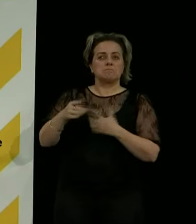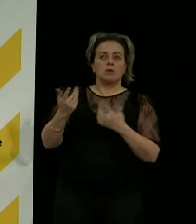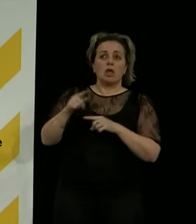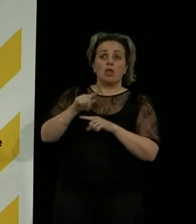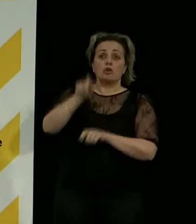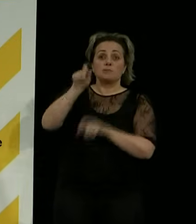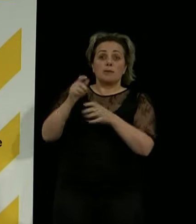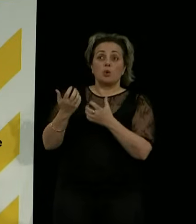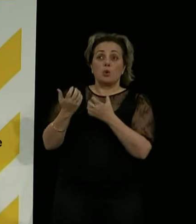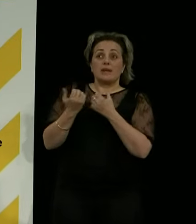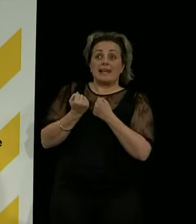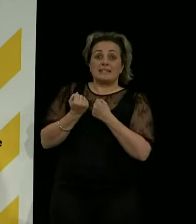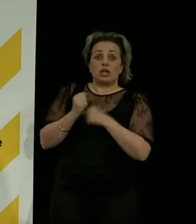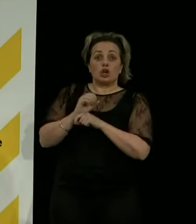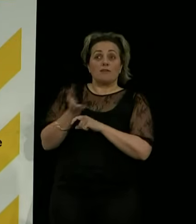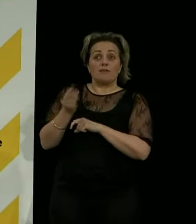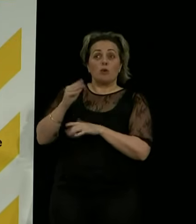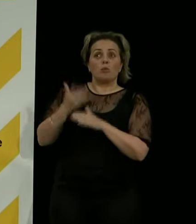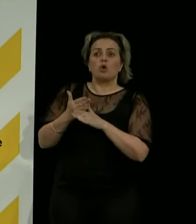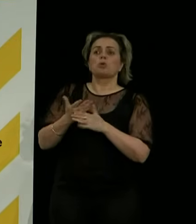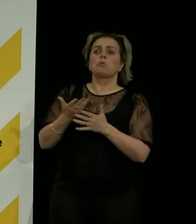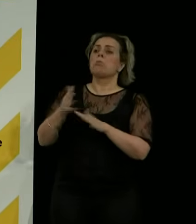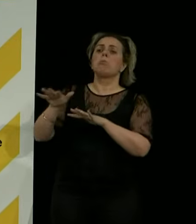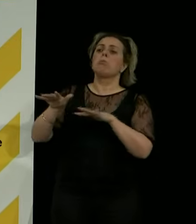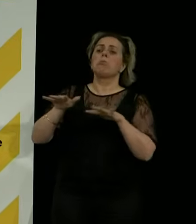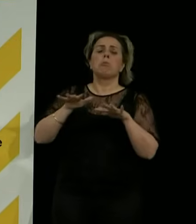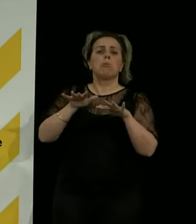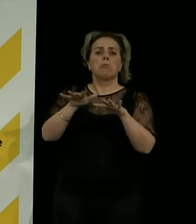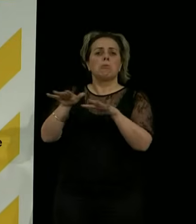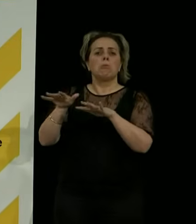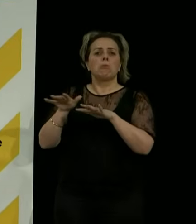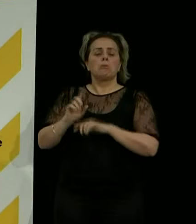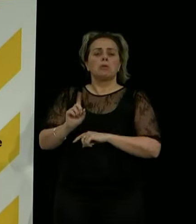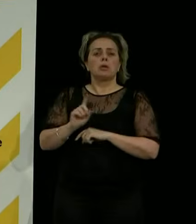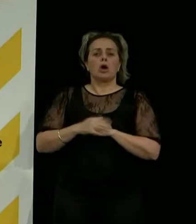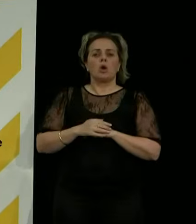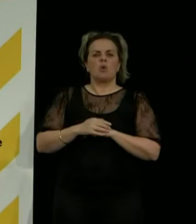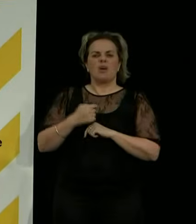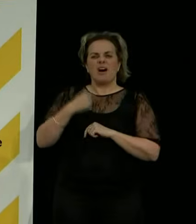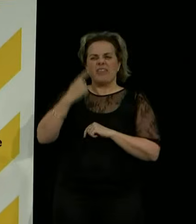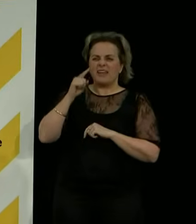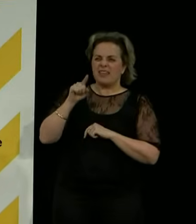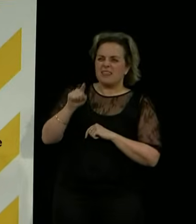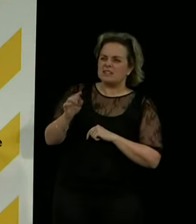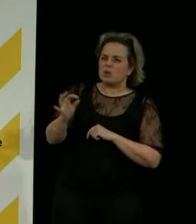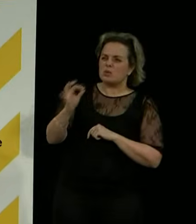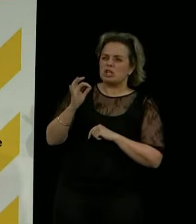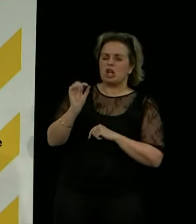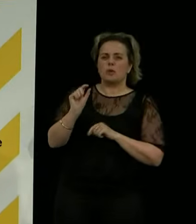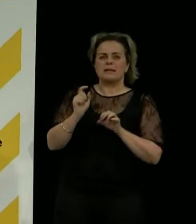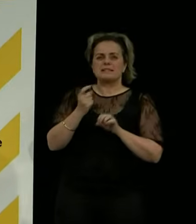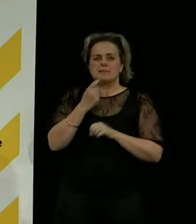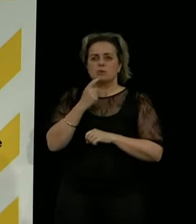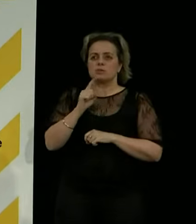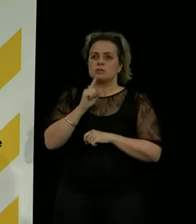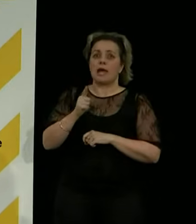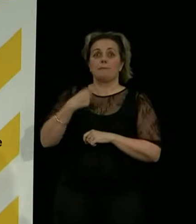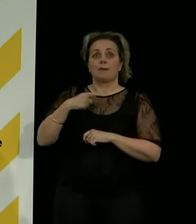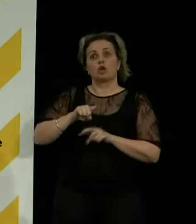up COVID-19 at that place of work. So I think it would be a bit simplistic to say that that has been the determinative